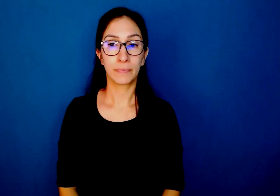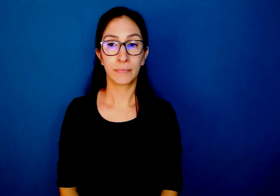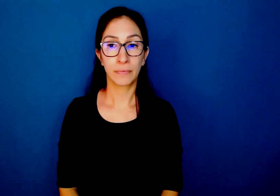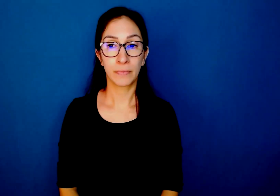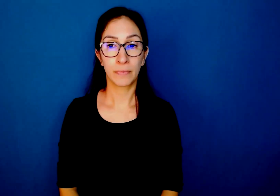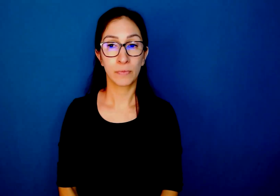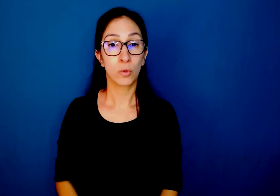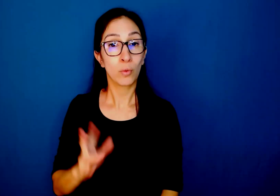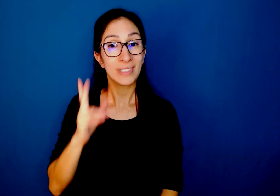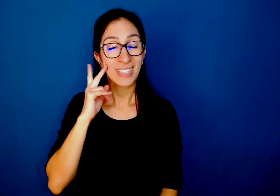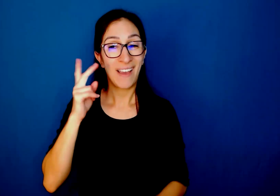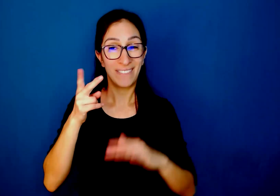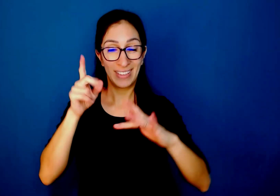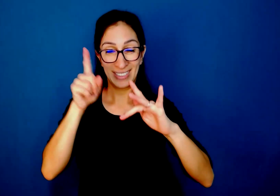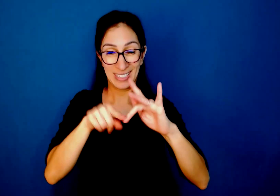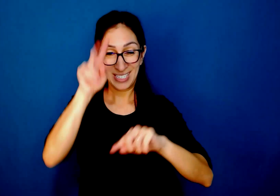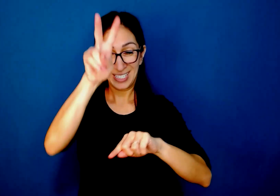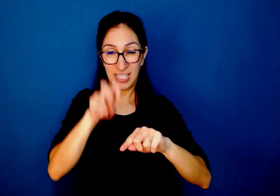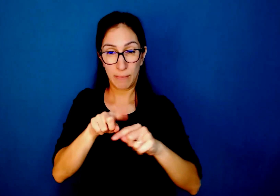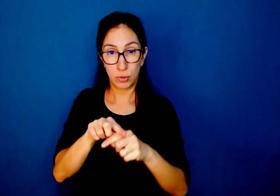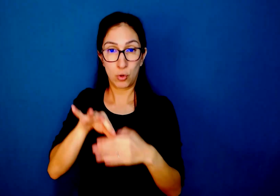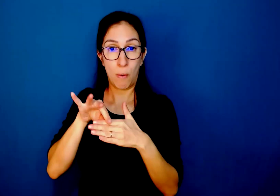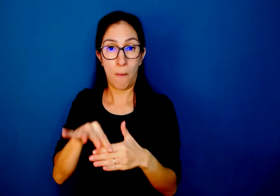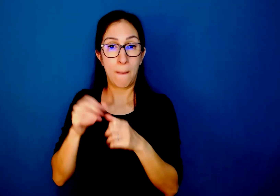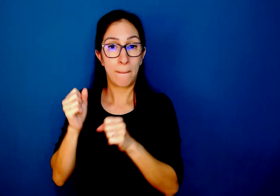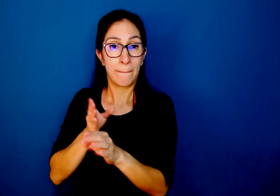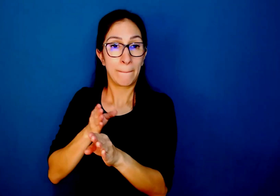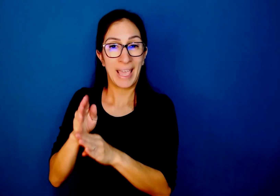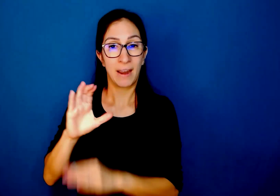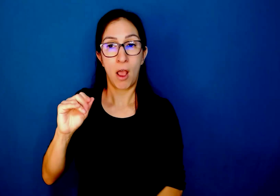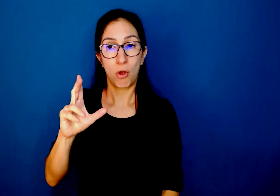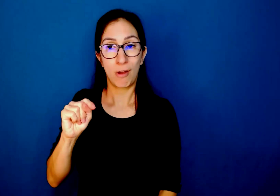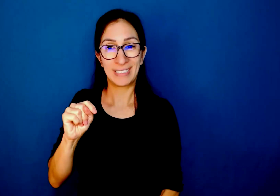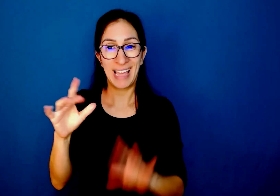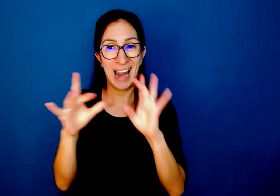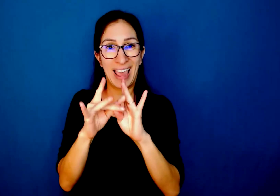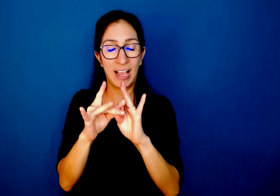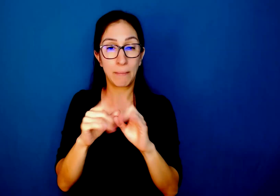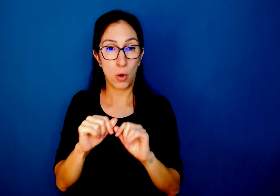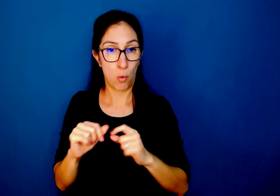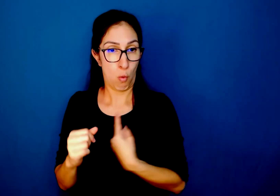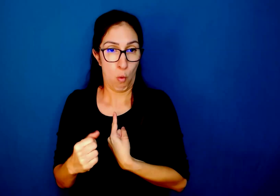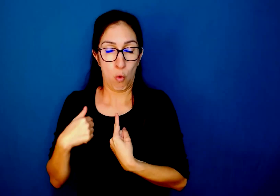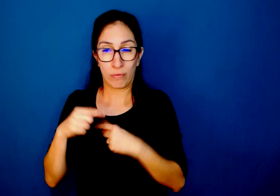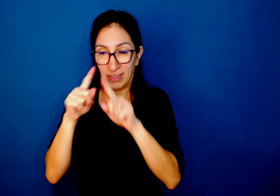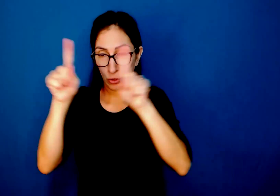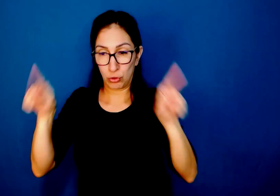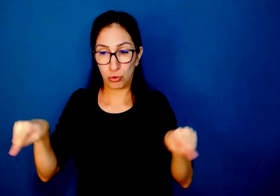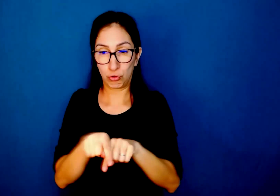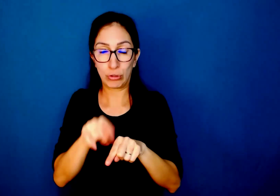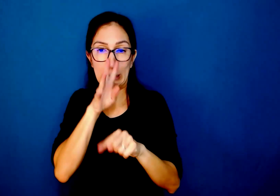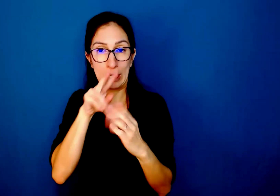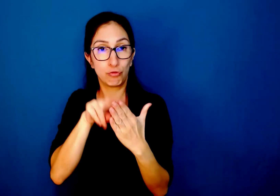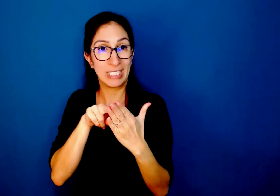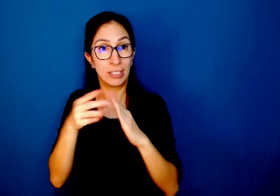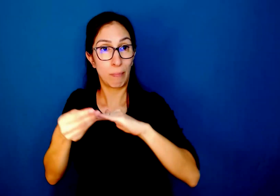that there's a skip to main content link, but it is only accessible to screen reader users. However, it